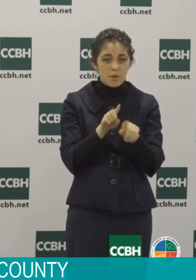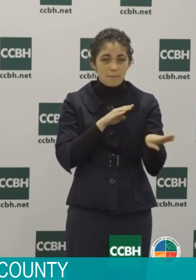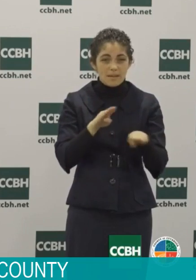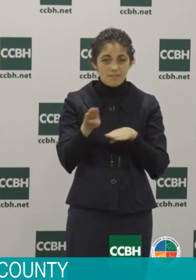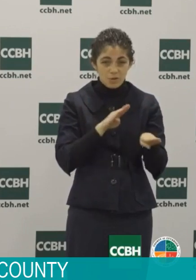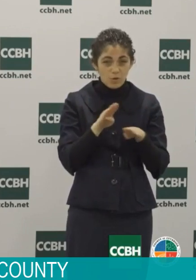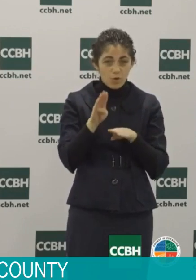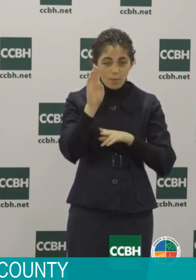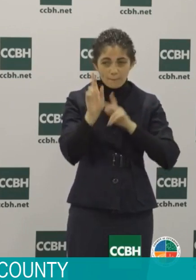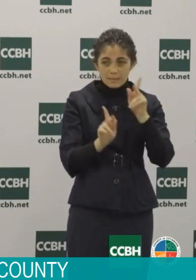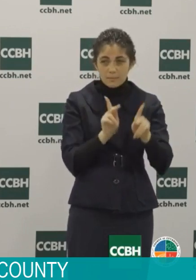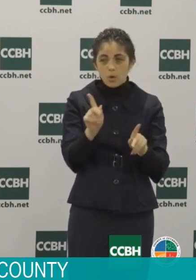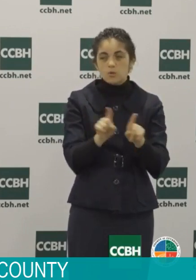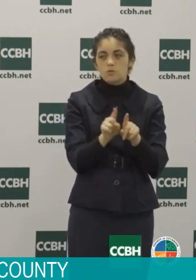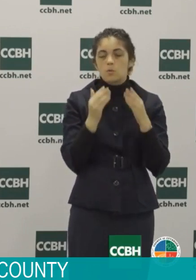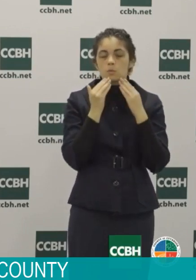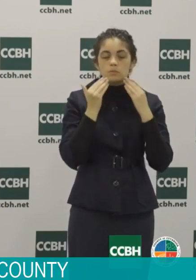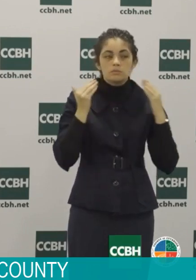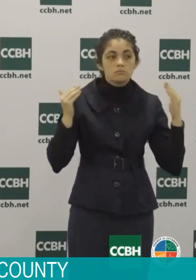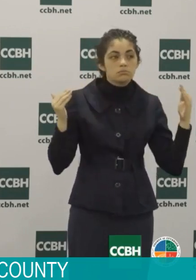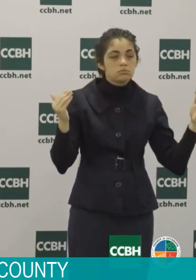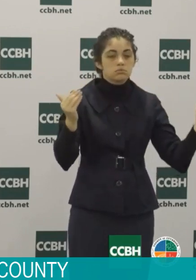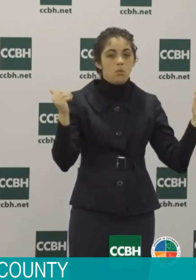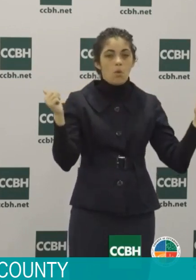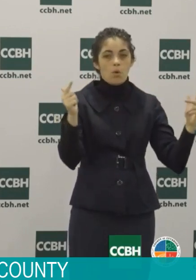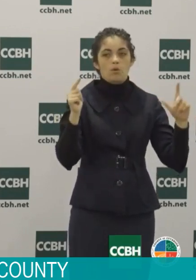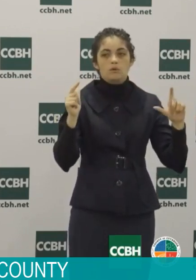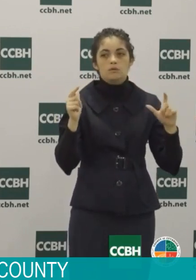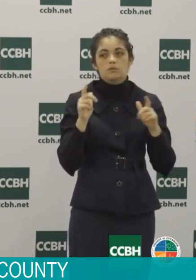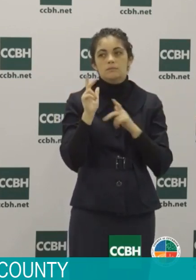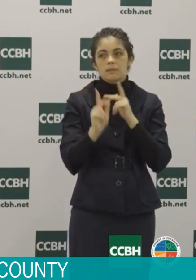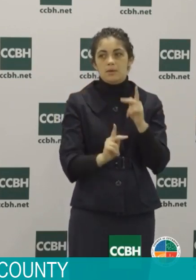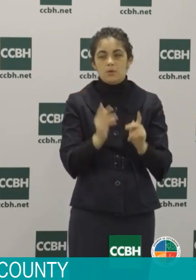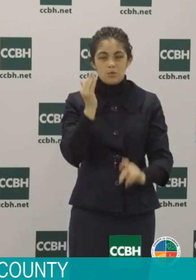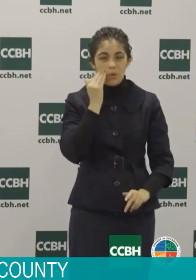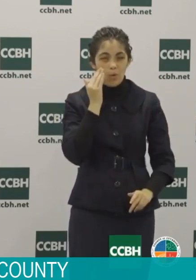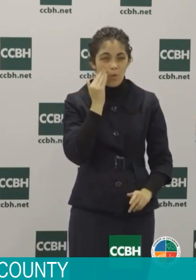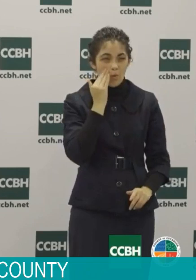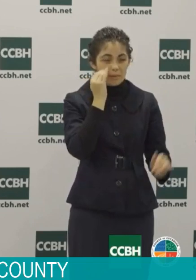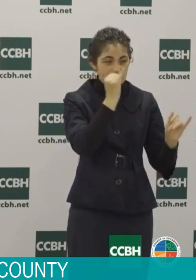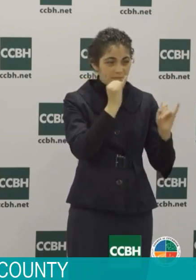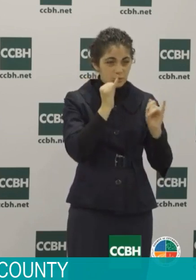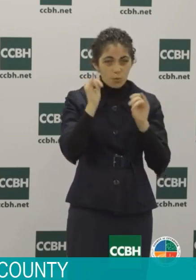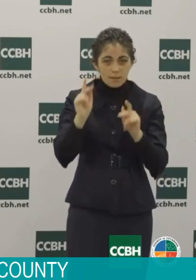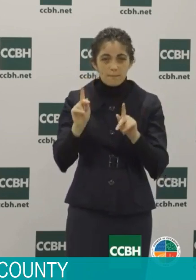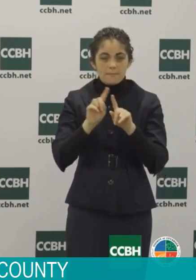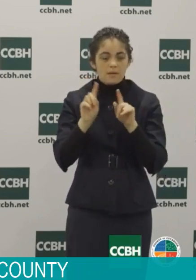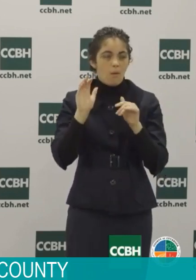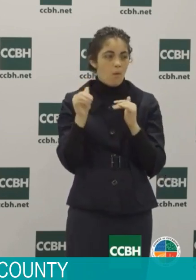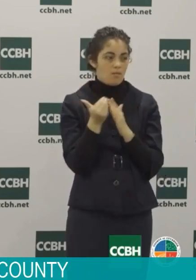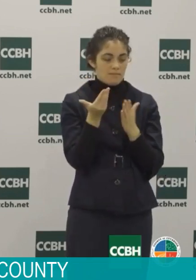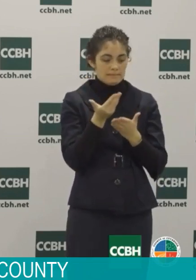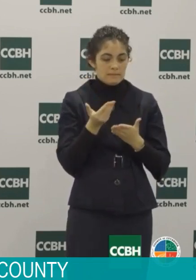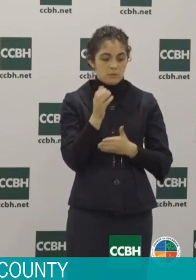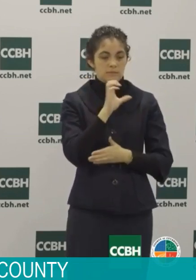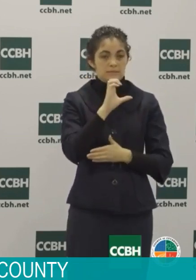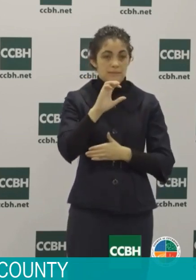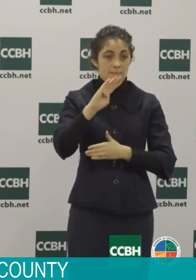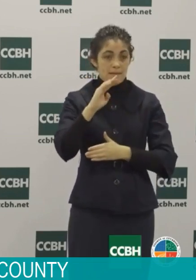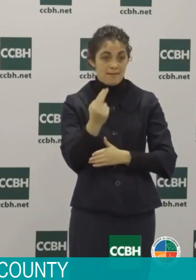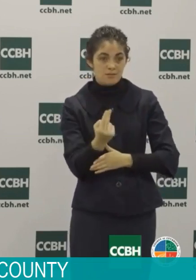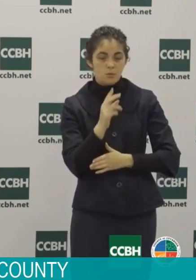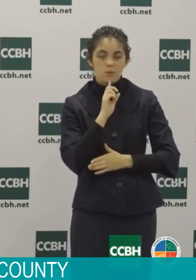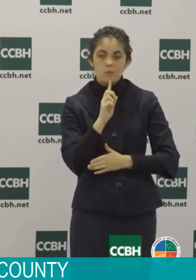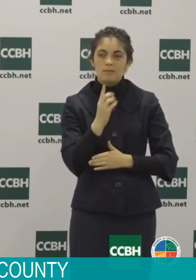So I just want to thank you all. I wish I could name you all individually, but please know that those of us here at the Board of Health, we see you, we